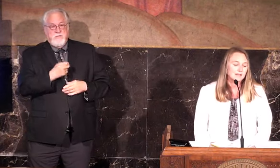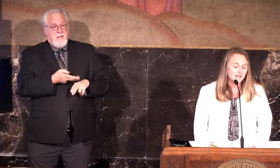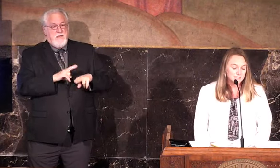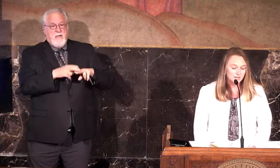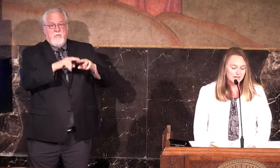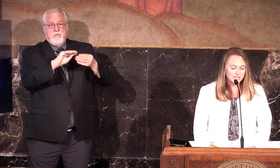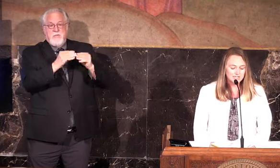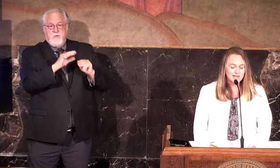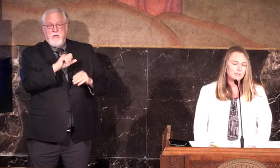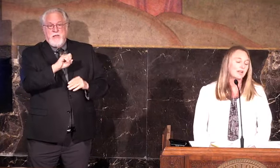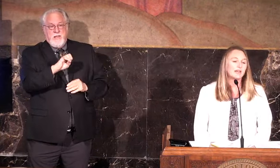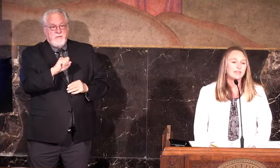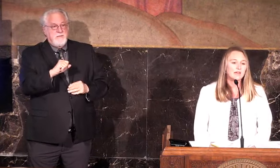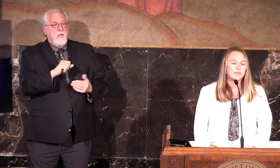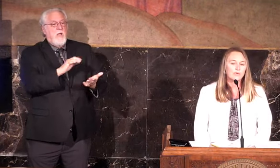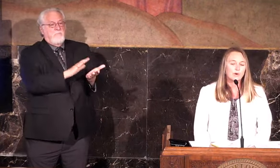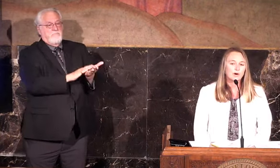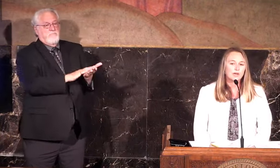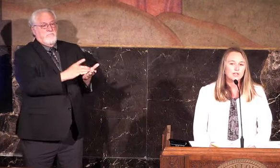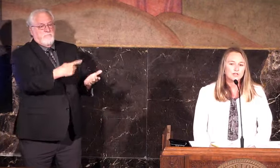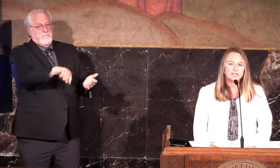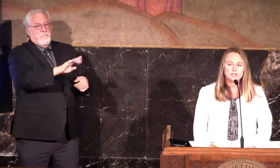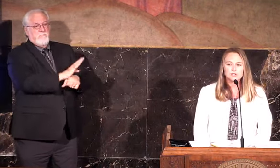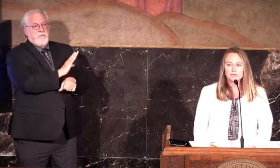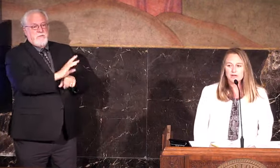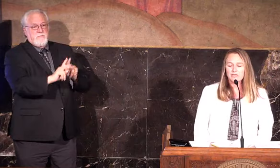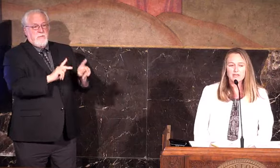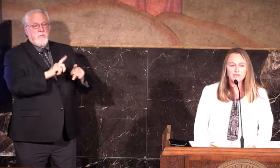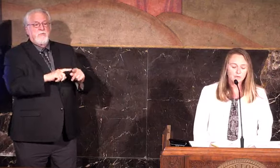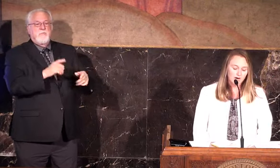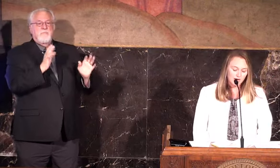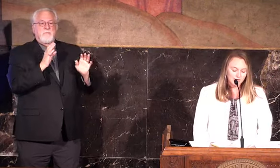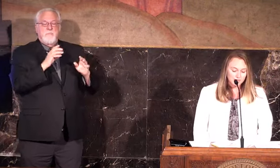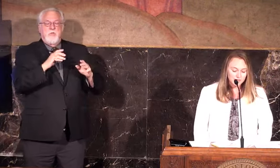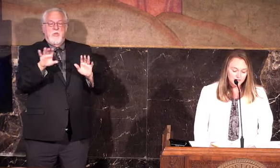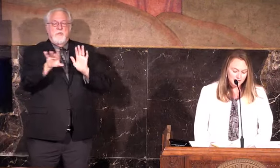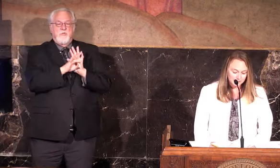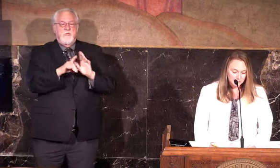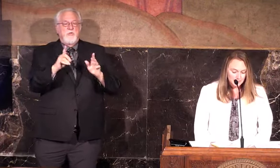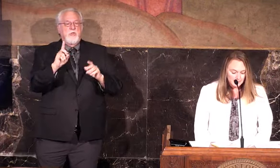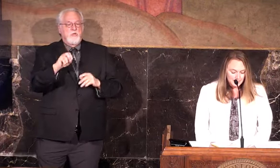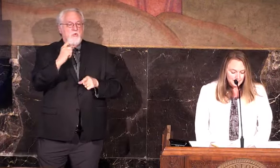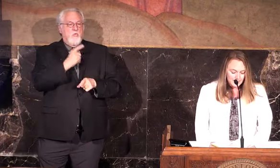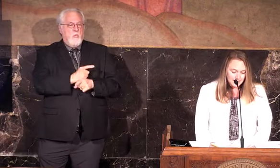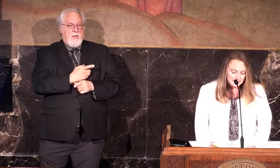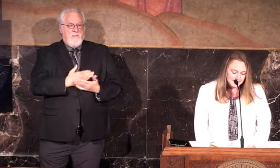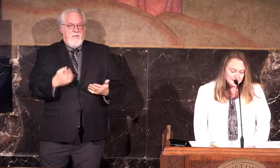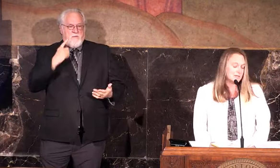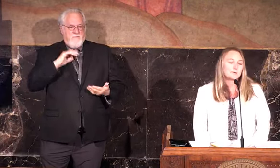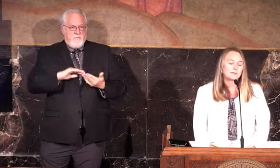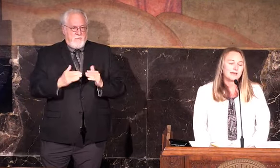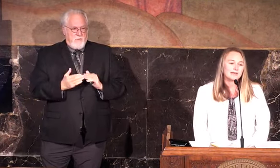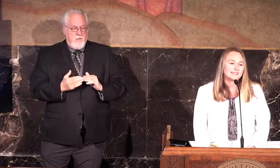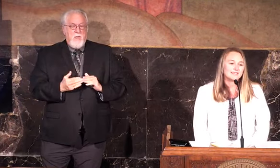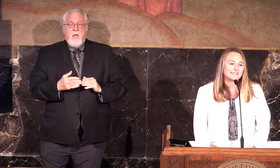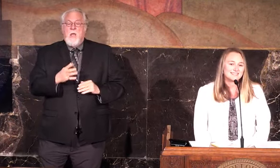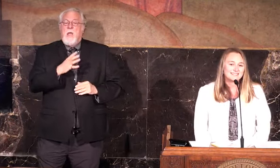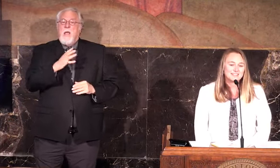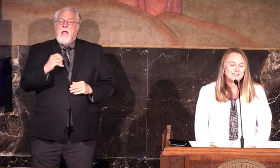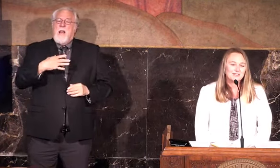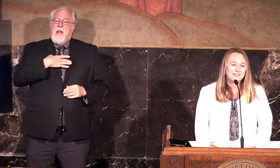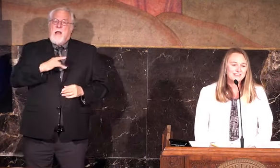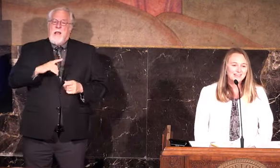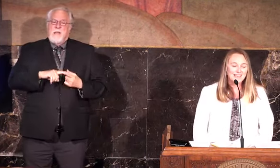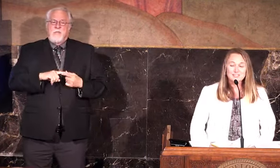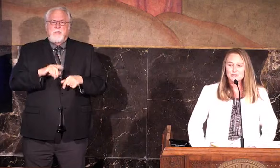cases. And so I applaud them for choosing to do the right thing for our community. I'd also like to